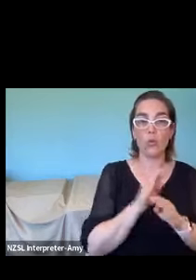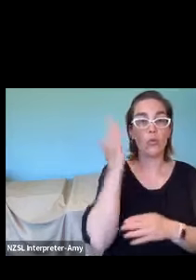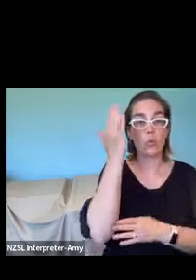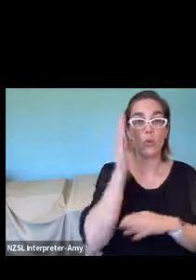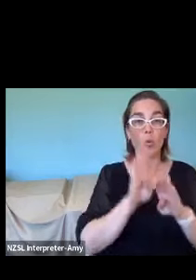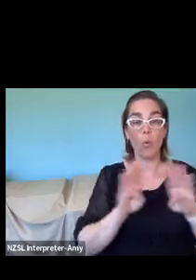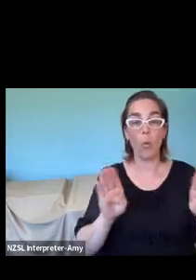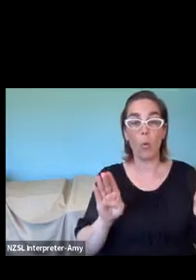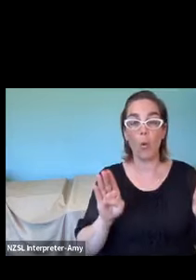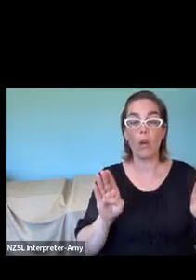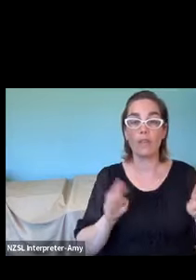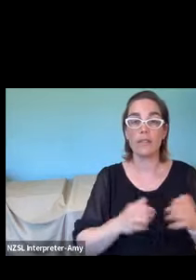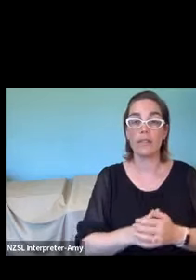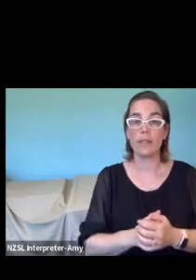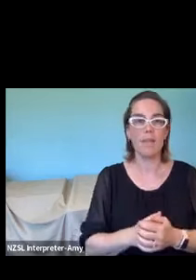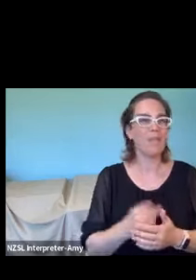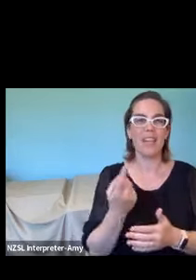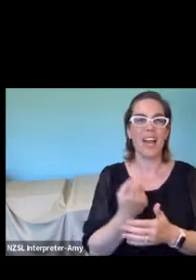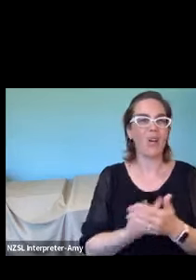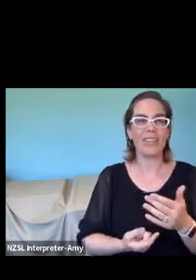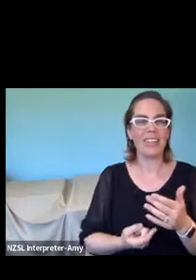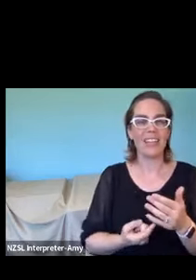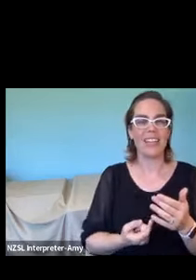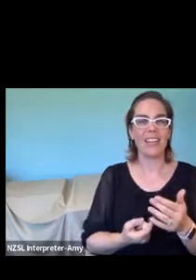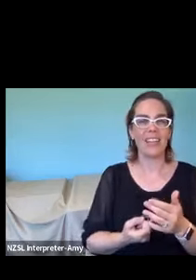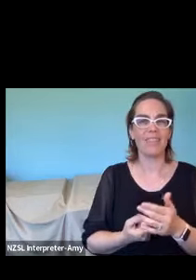So there's not the types of